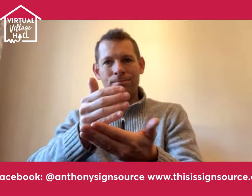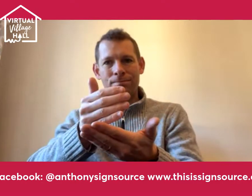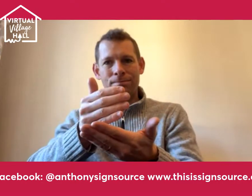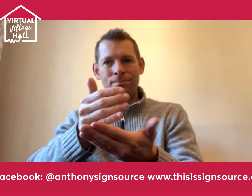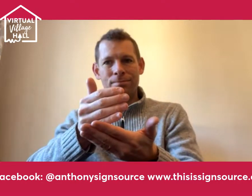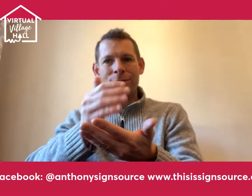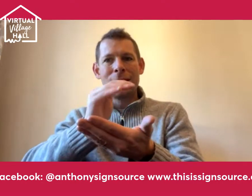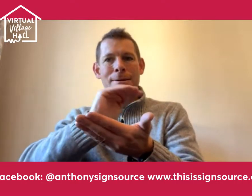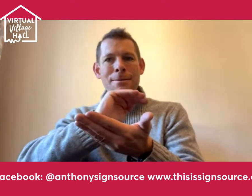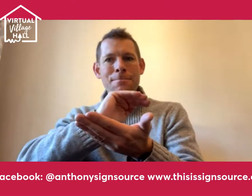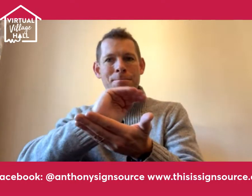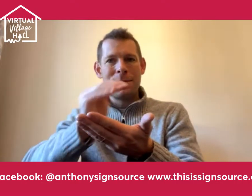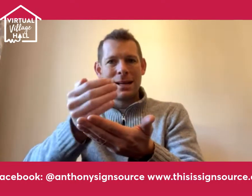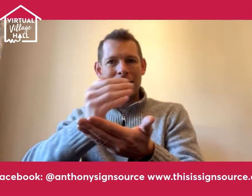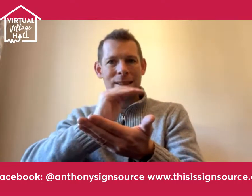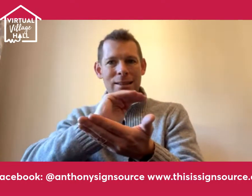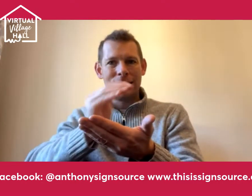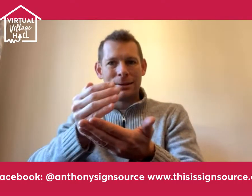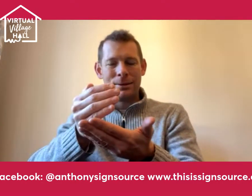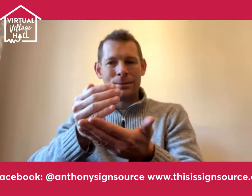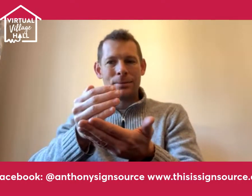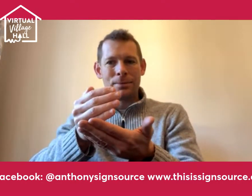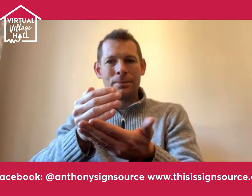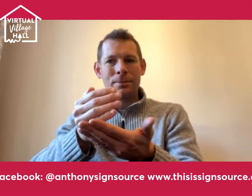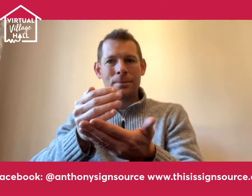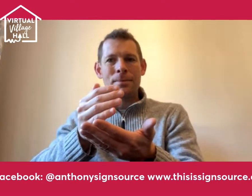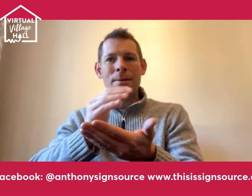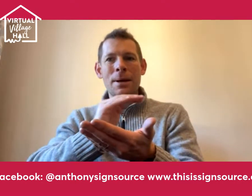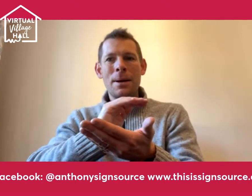Or you can sign, if it's a pet, you can sign it like this. That's a sign for pet.